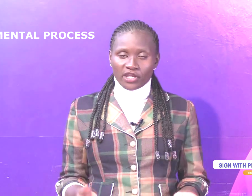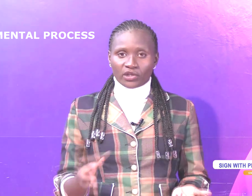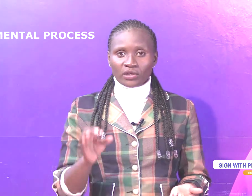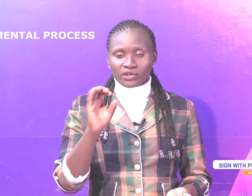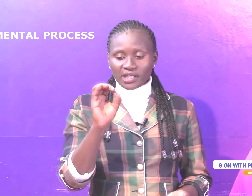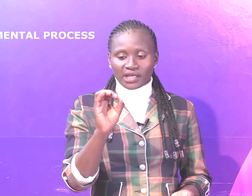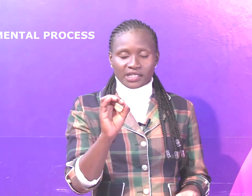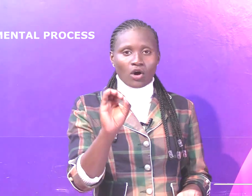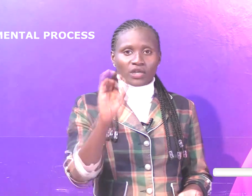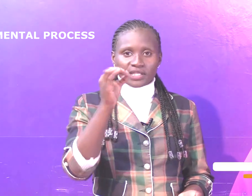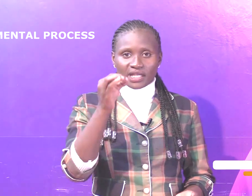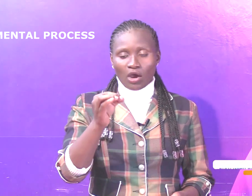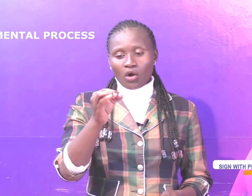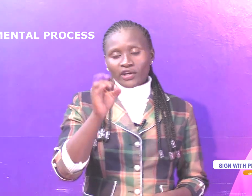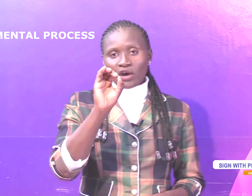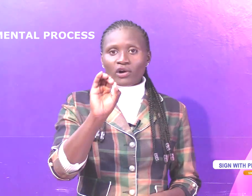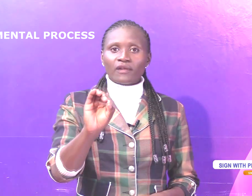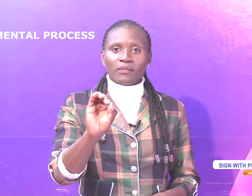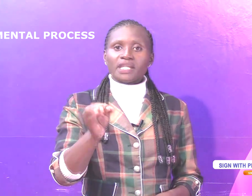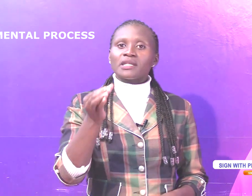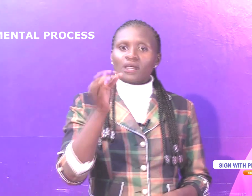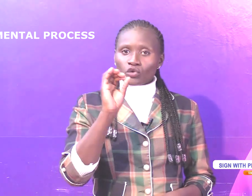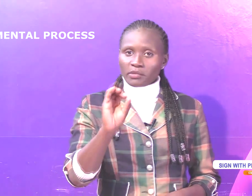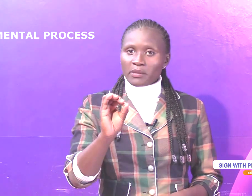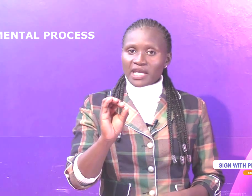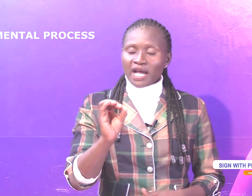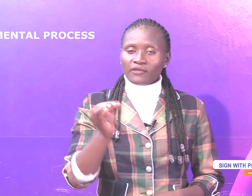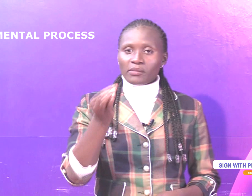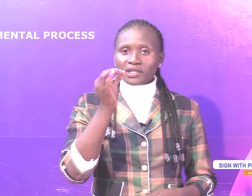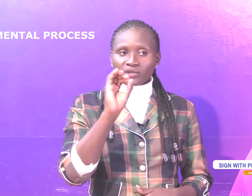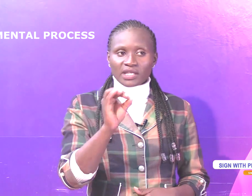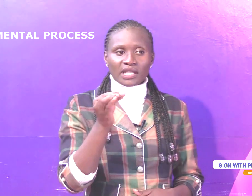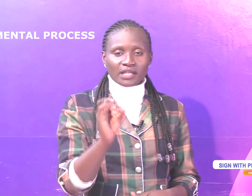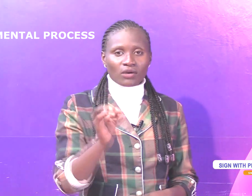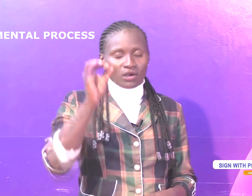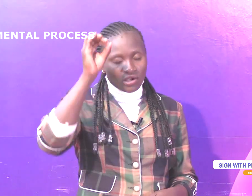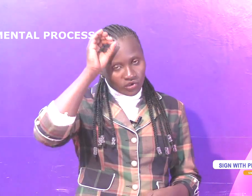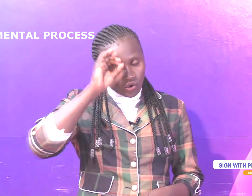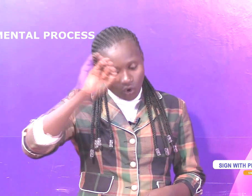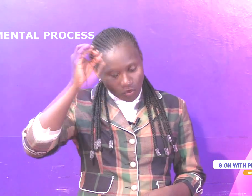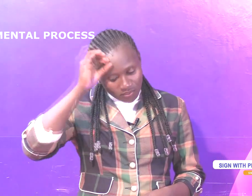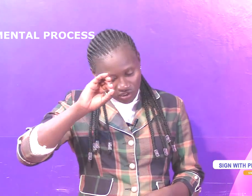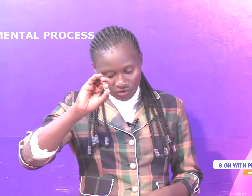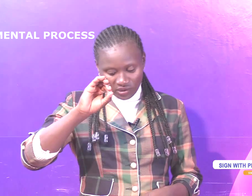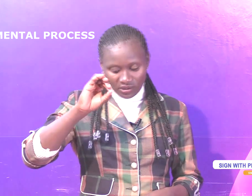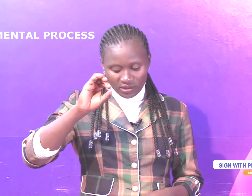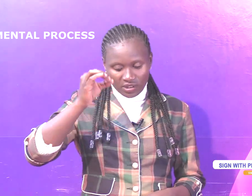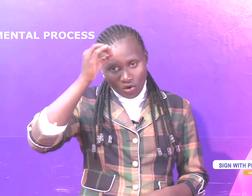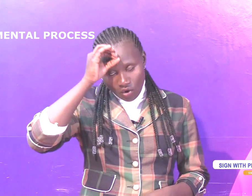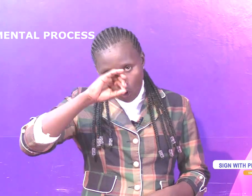Using letter O. This is letter O in our alphabets. You remember the alphabet using letter O. So opinion,